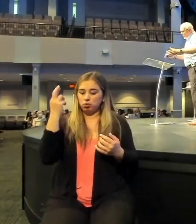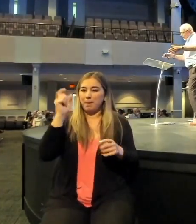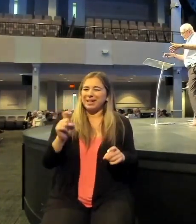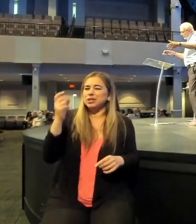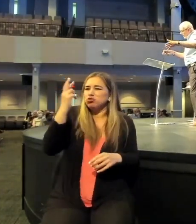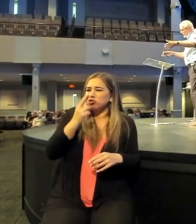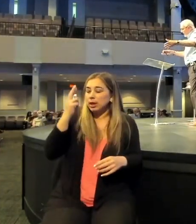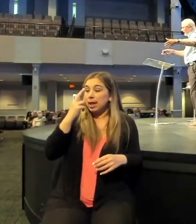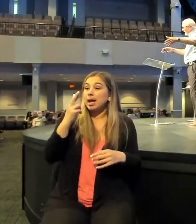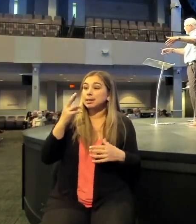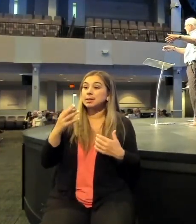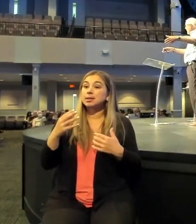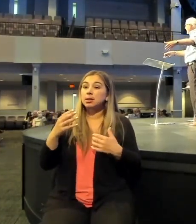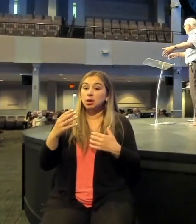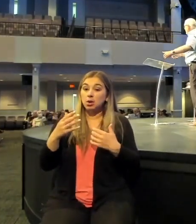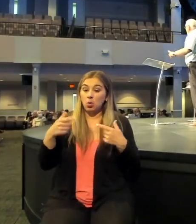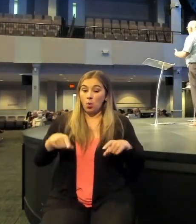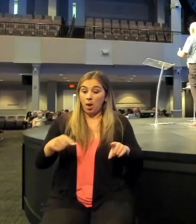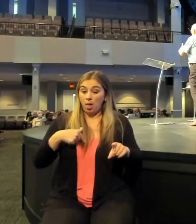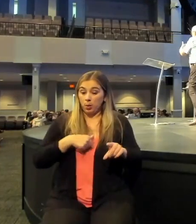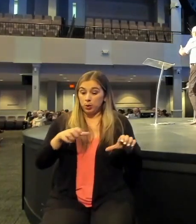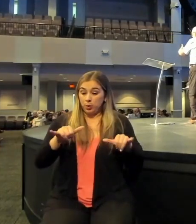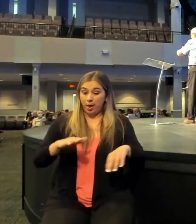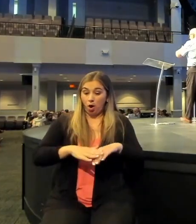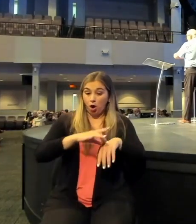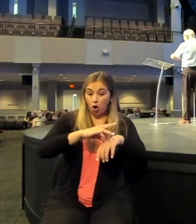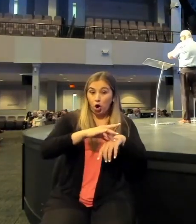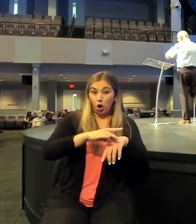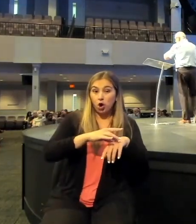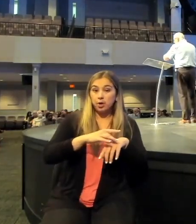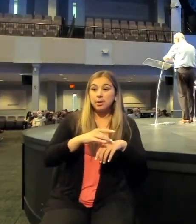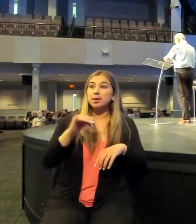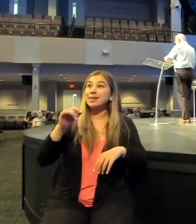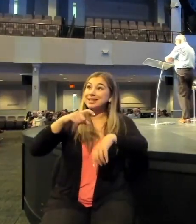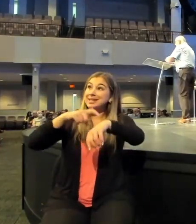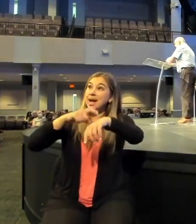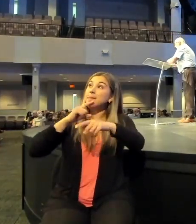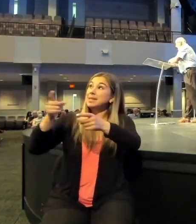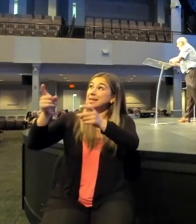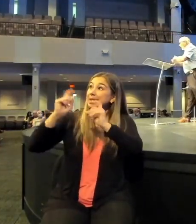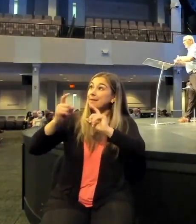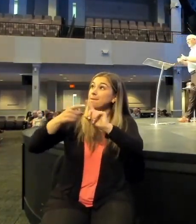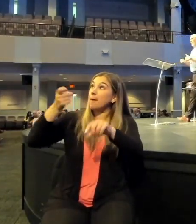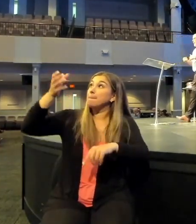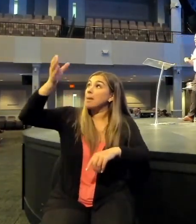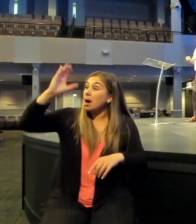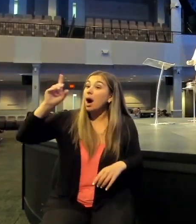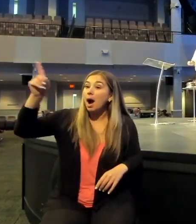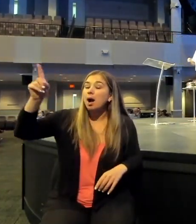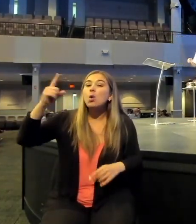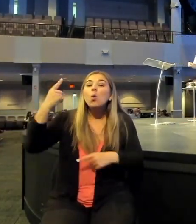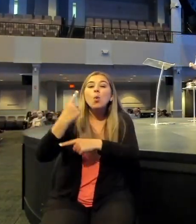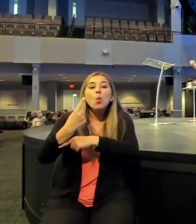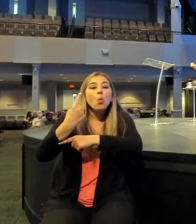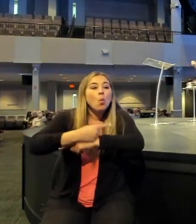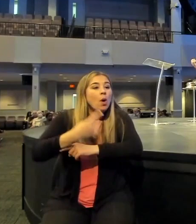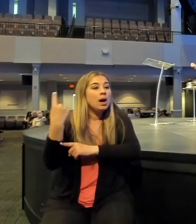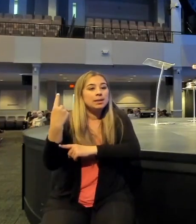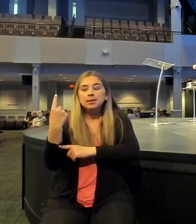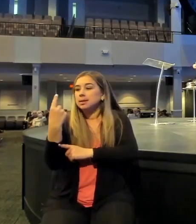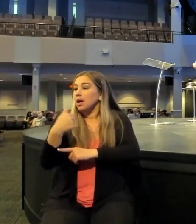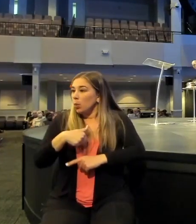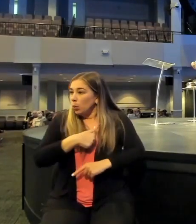realize is that while we can do that here on earth, because time is a gift from God, There will be one day that you and I